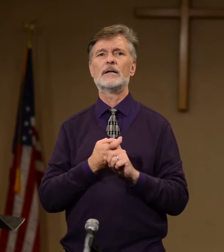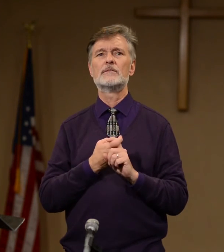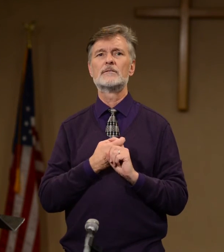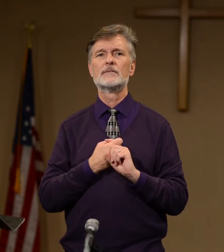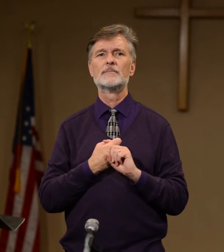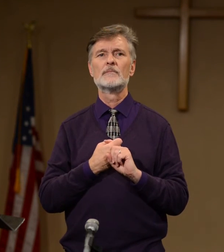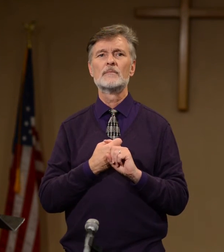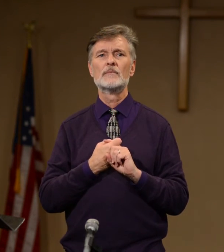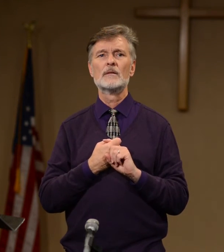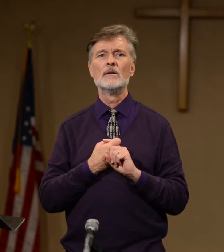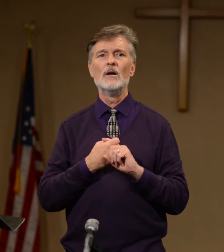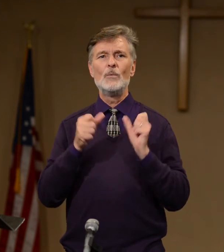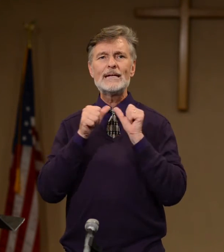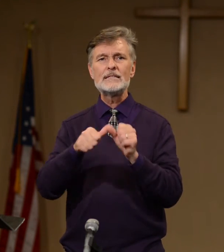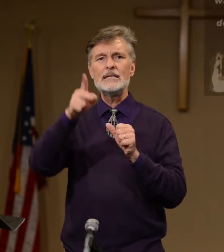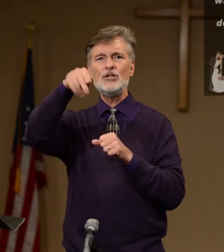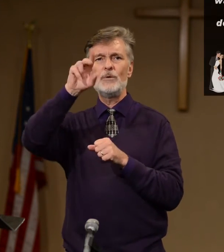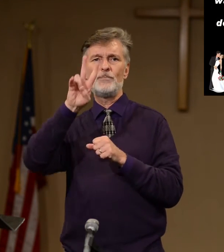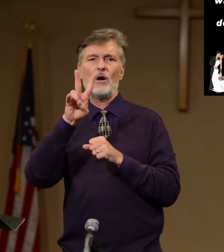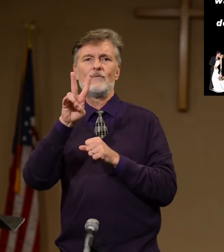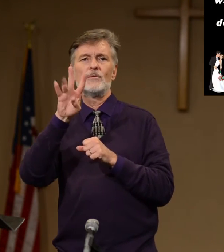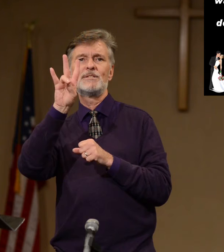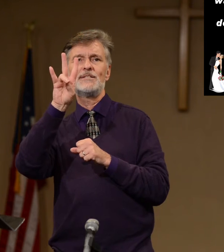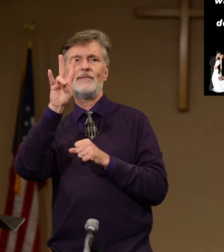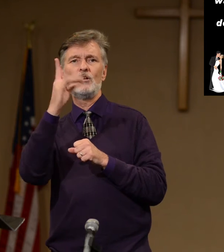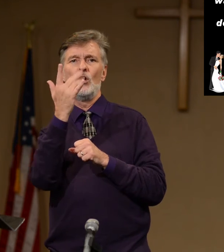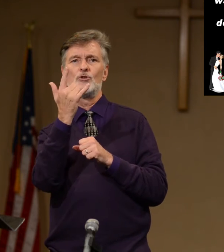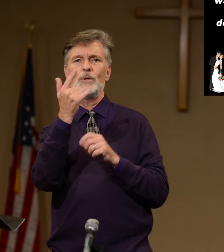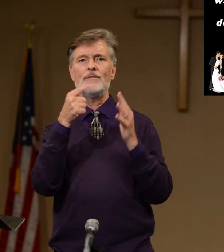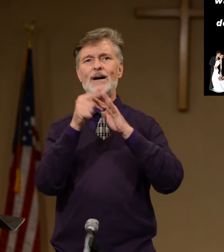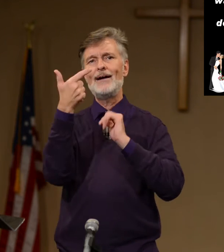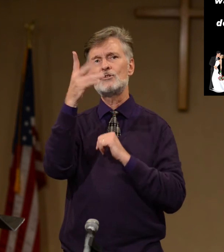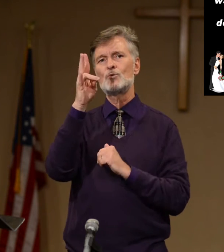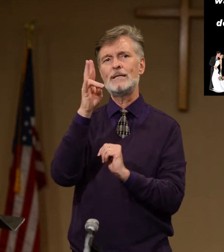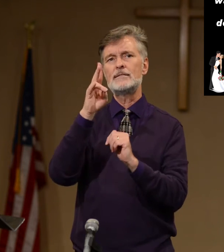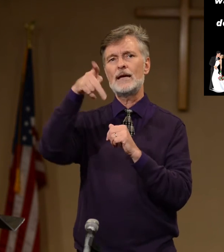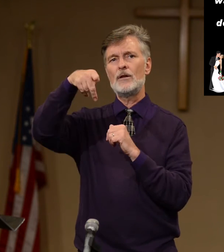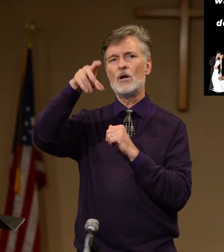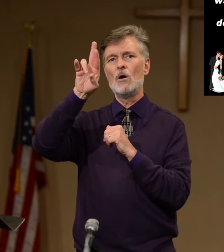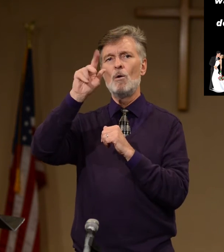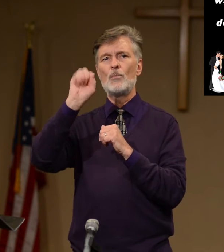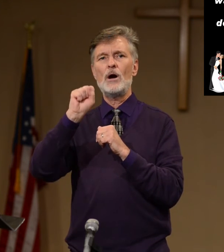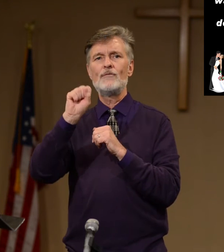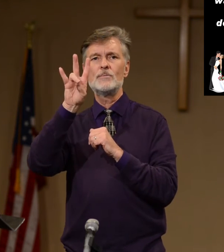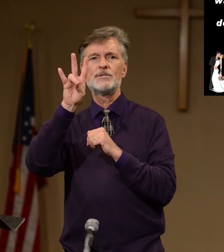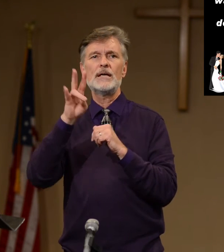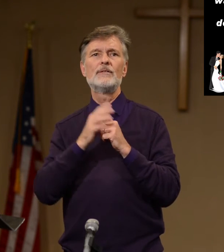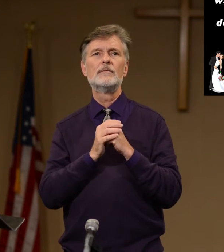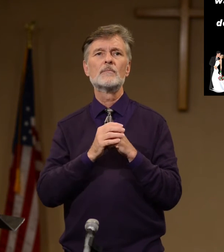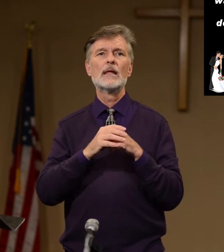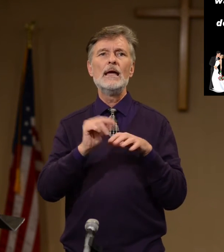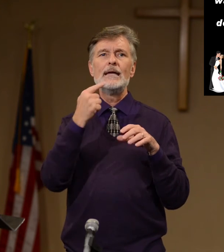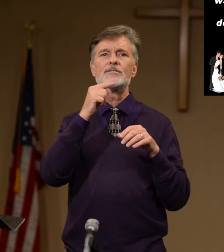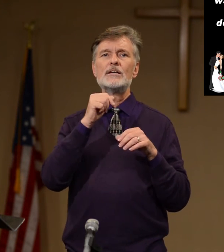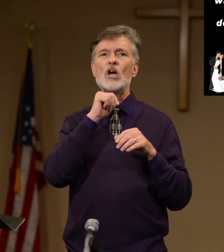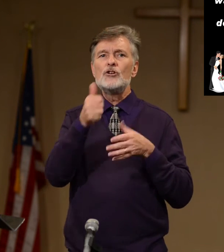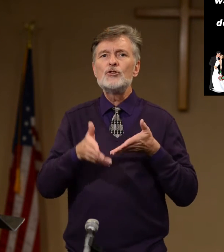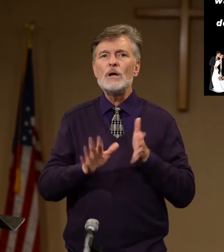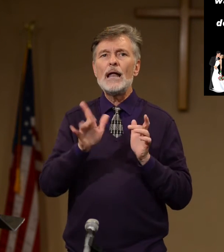friends. We continue in Proverbs 7, 25 to 27. Proverbs 7. It says, "Do not